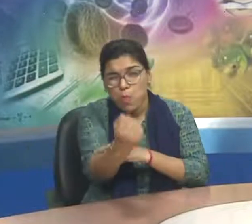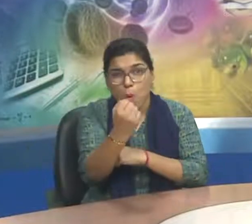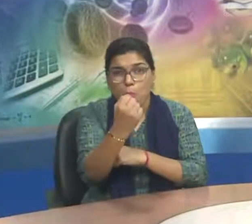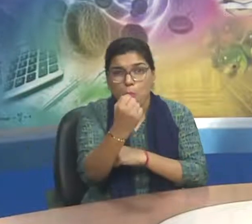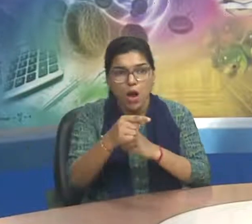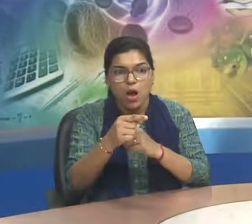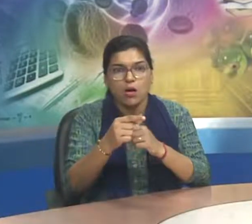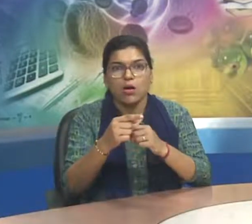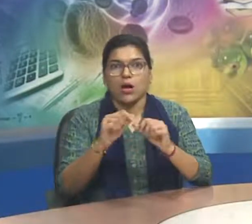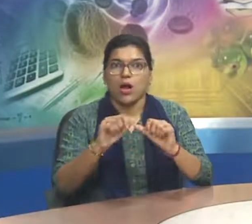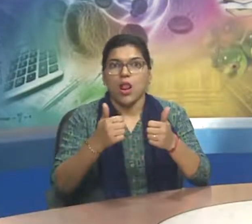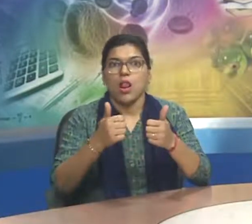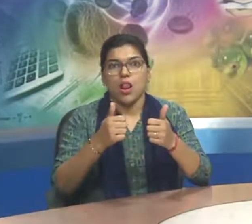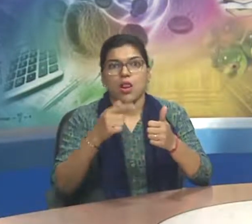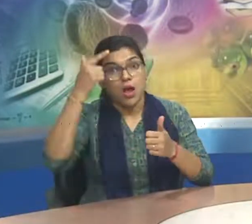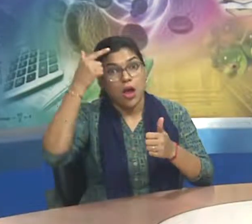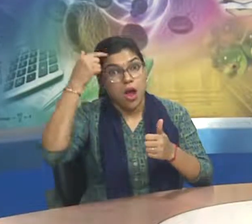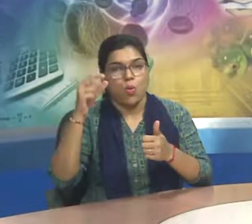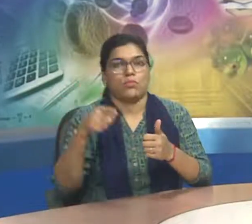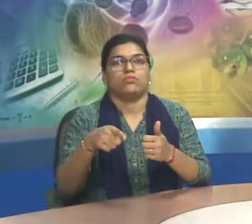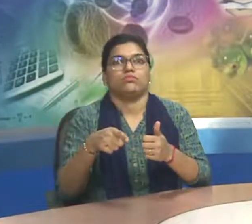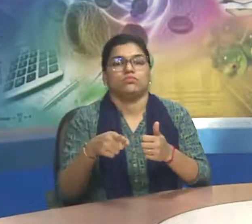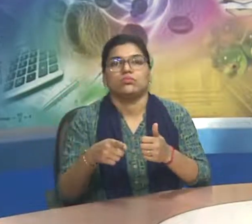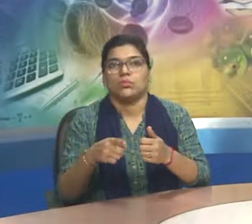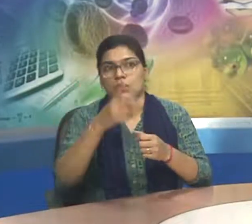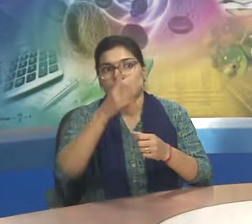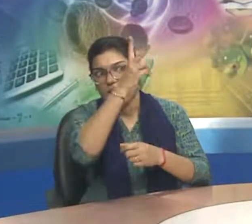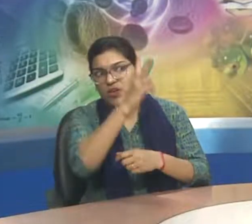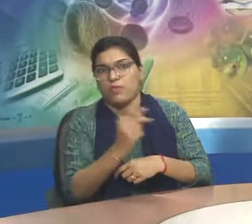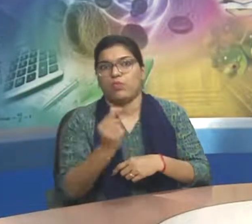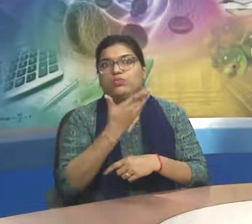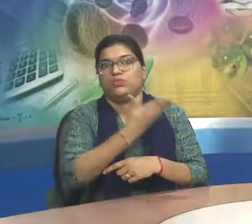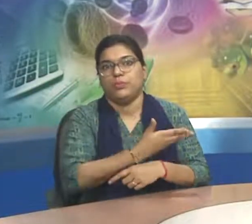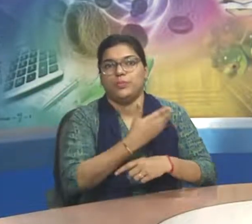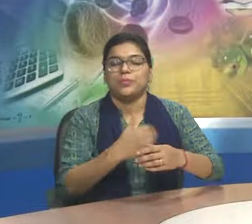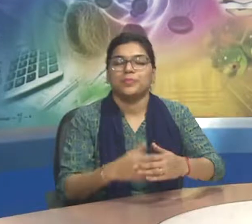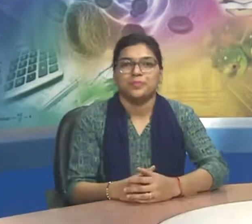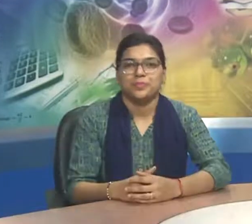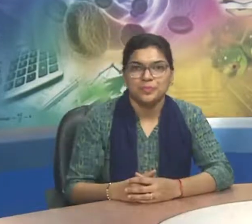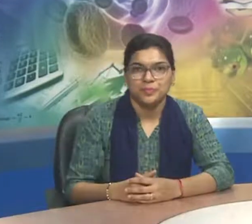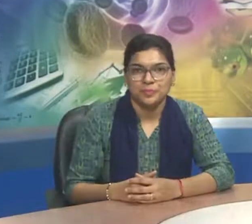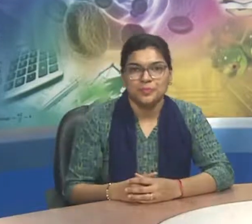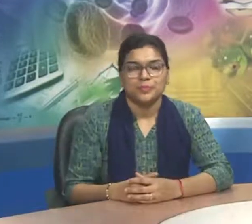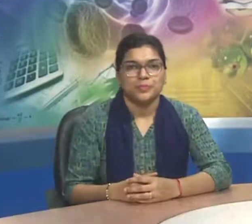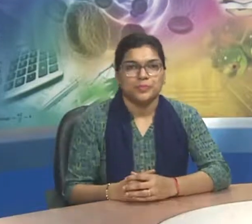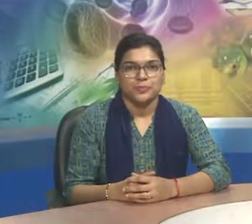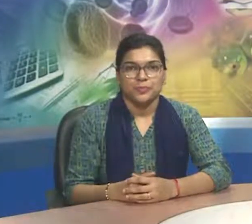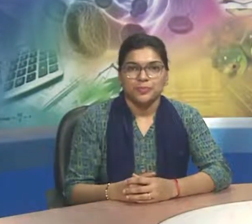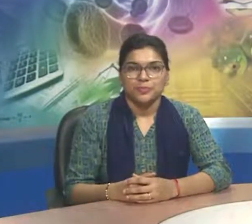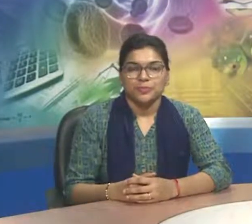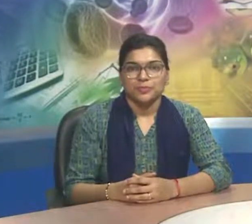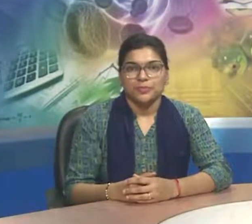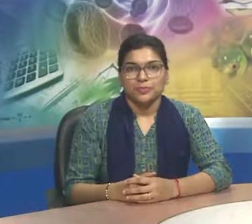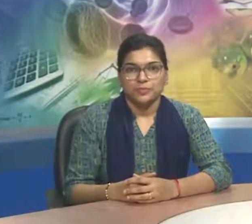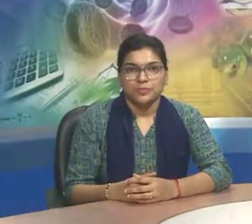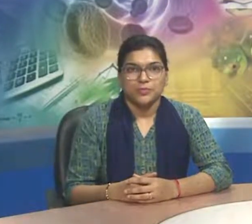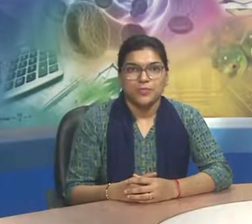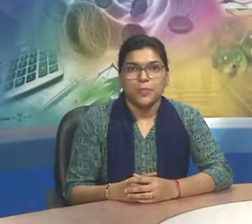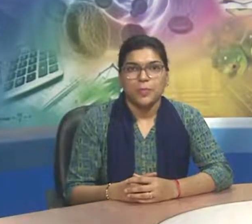of minerals from that coal part or the black part. And the sixth part is usage is thermal